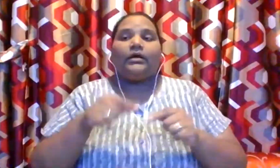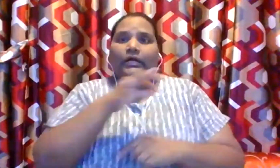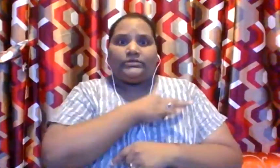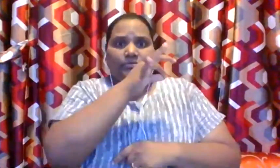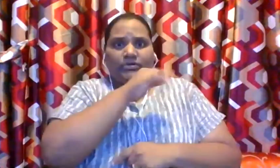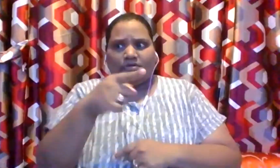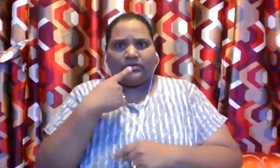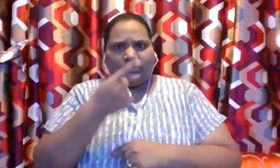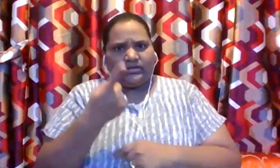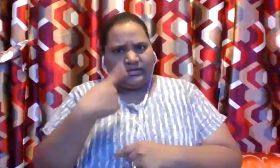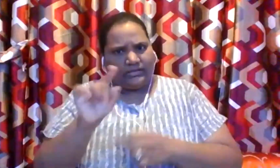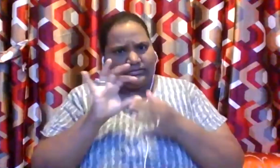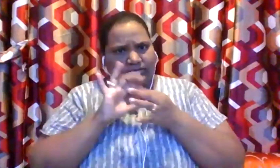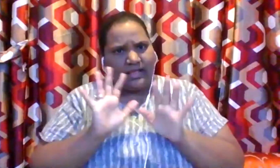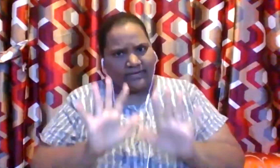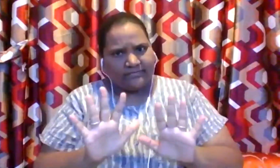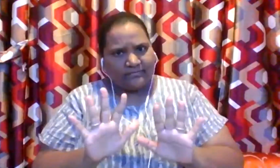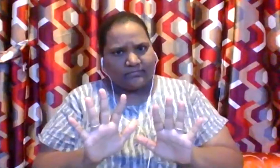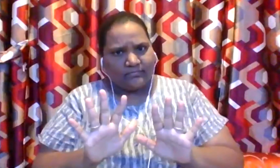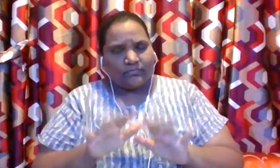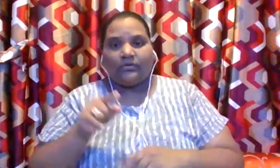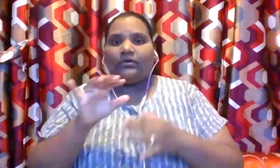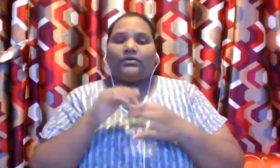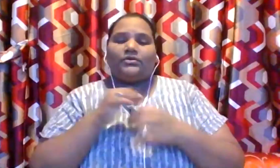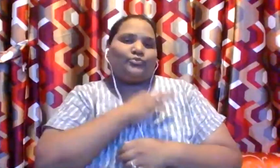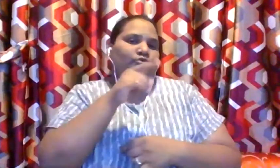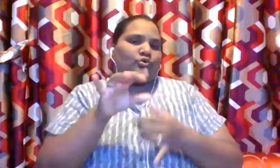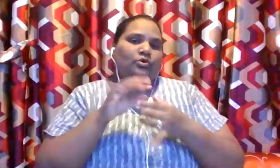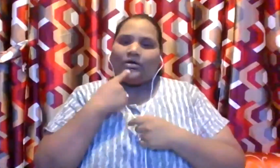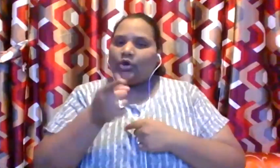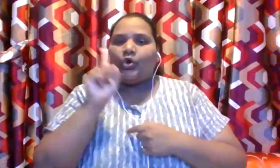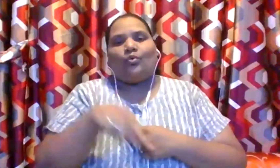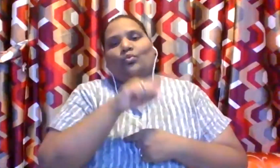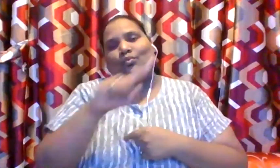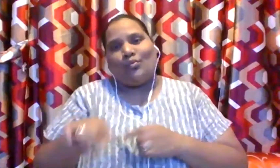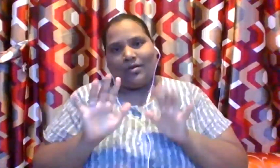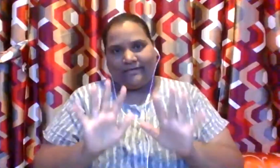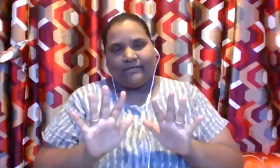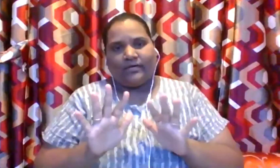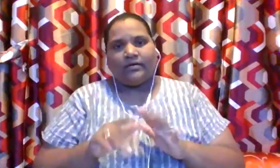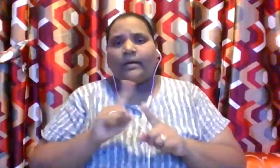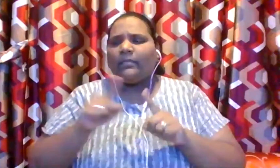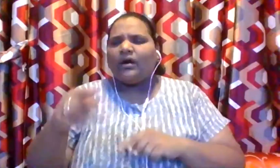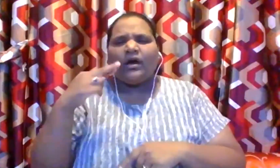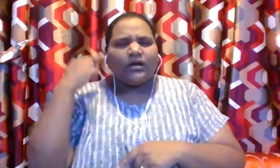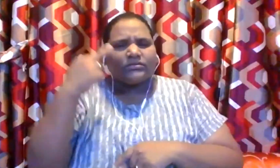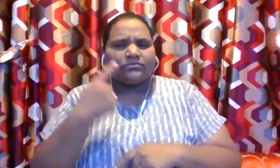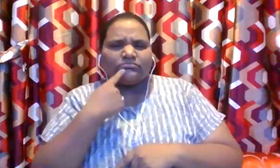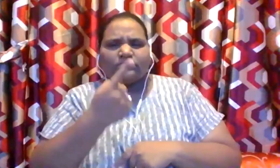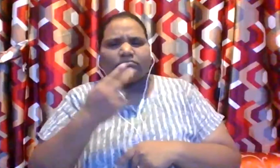something. No, absolutely not. So, what was the reason? What was the reason that why